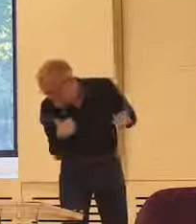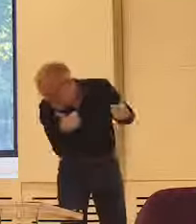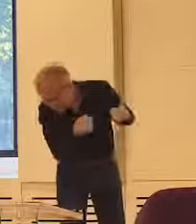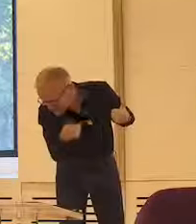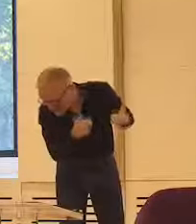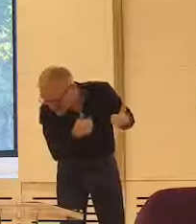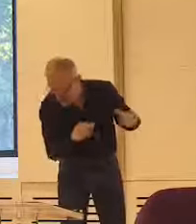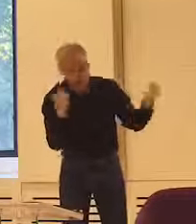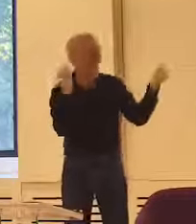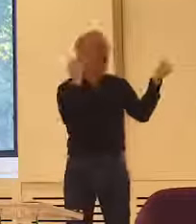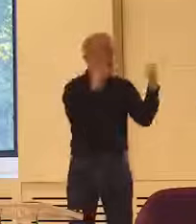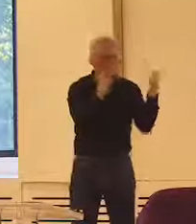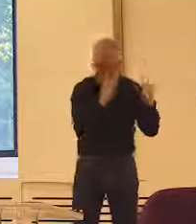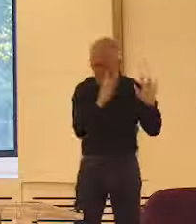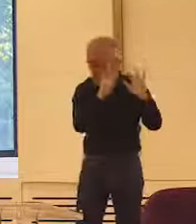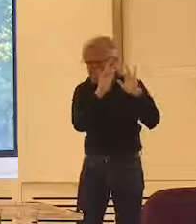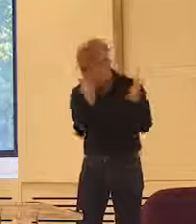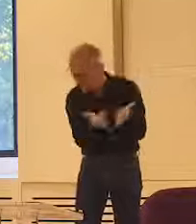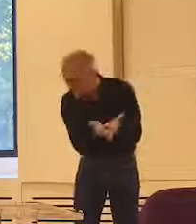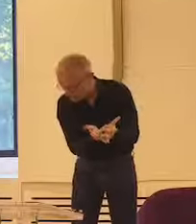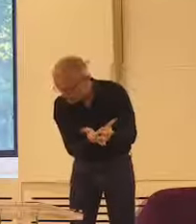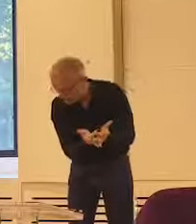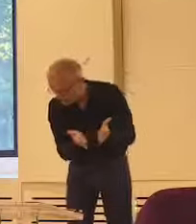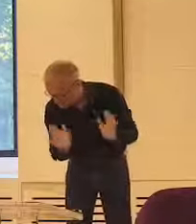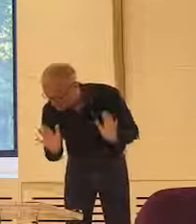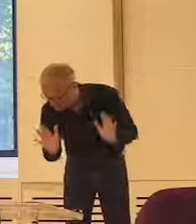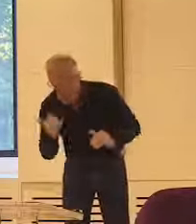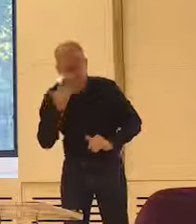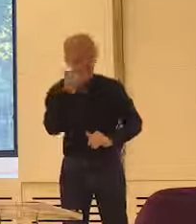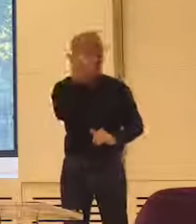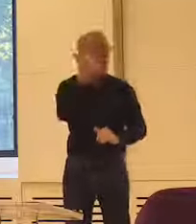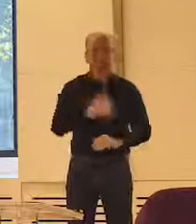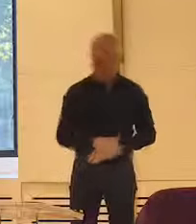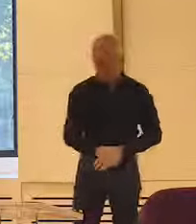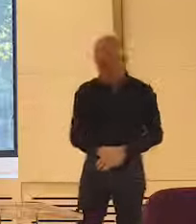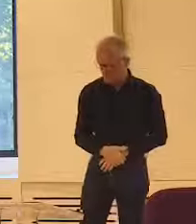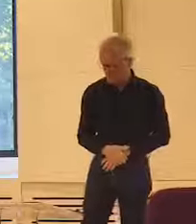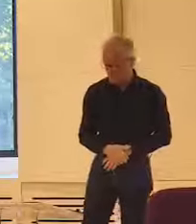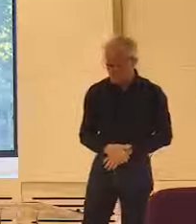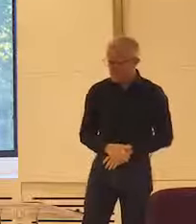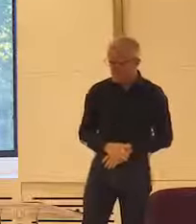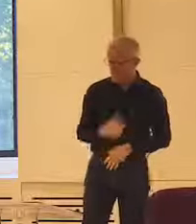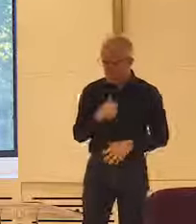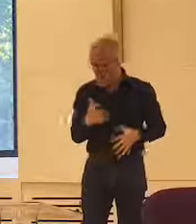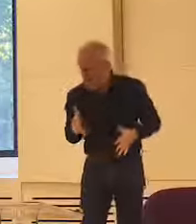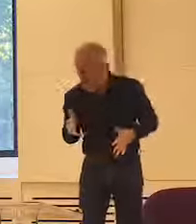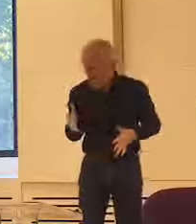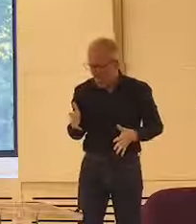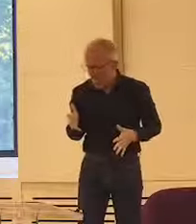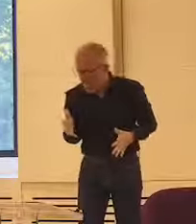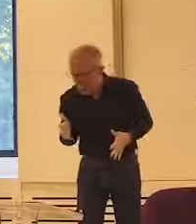it tells me how to contact them. Text, email, website, and telephone.